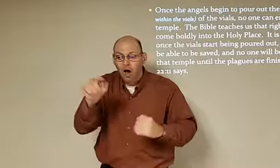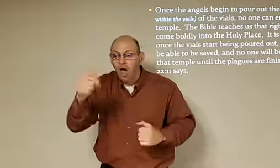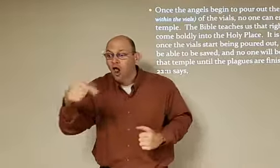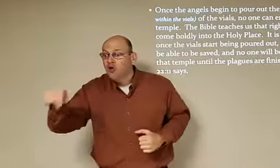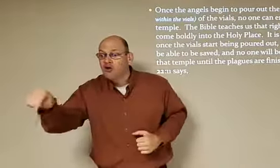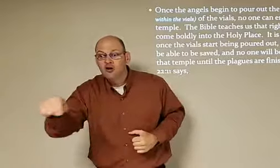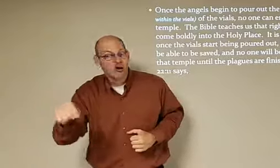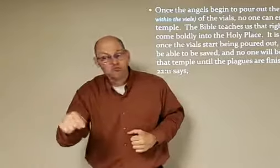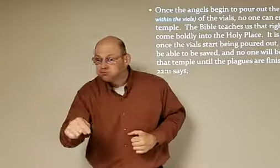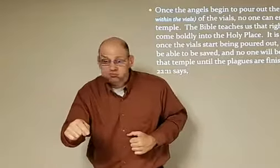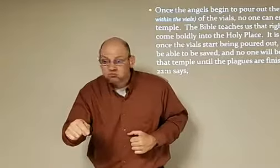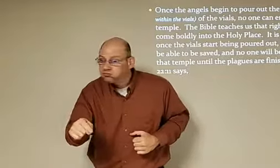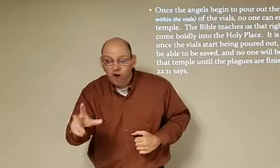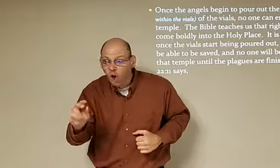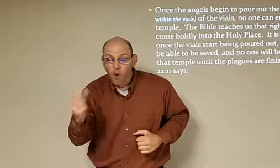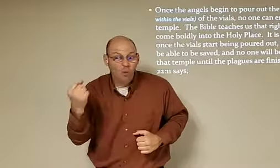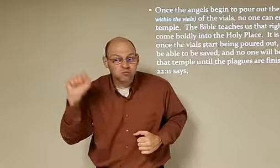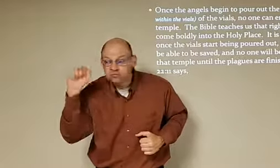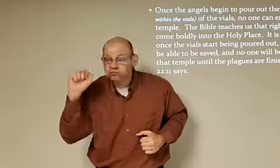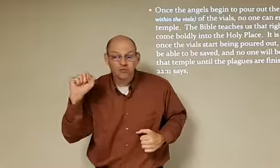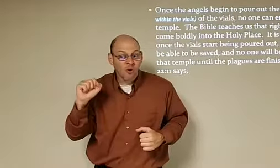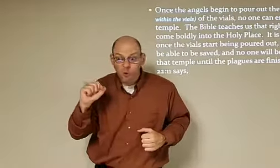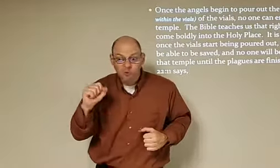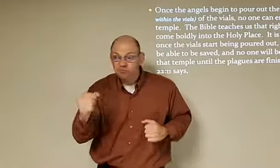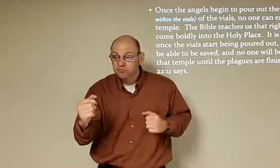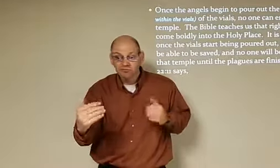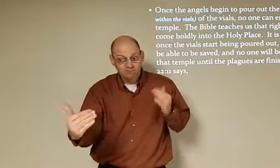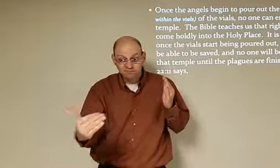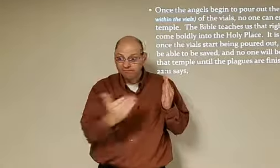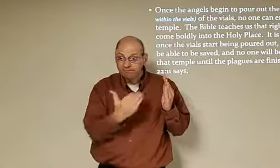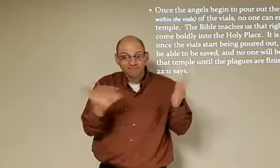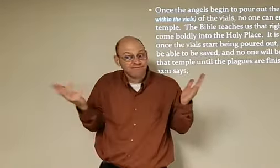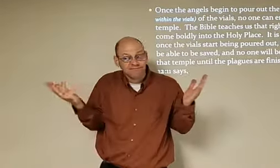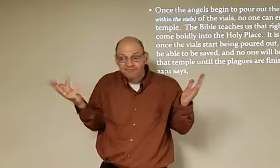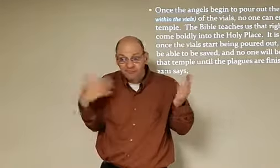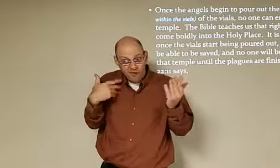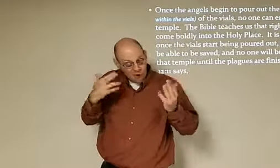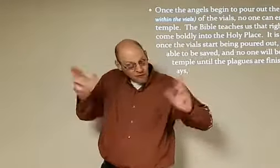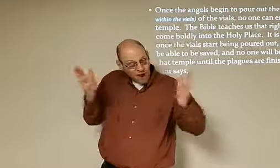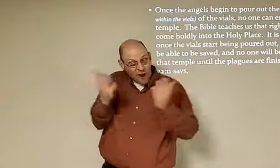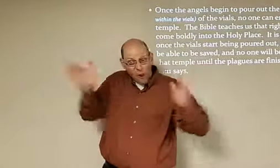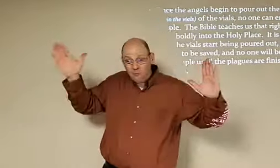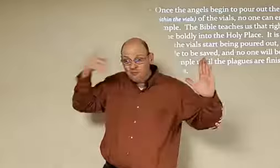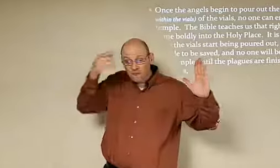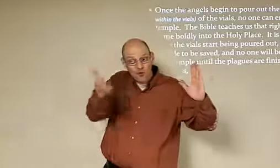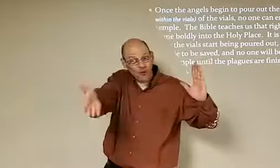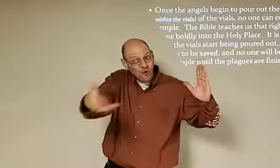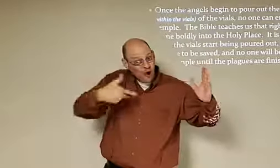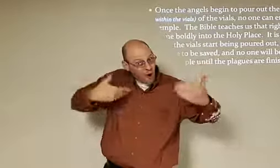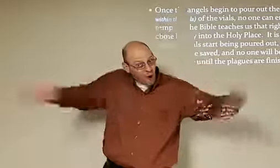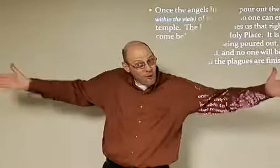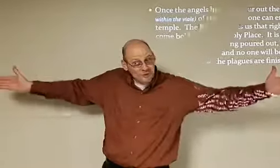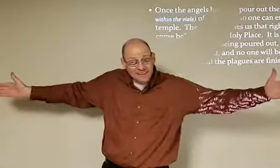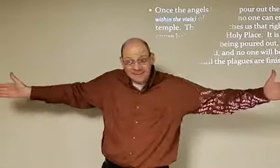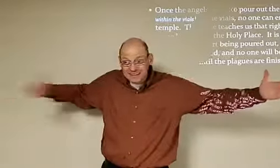Lord. But then there's others who are like, no, it's not for me. And they reject him. Okay, well, the door is open for you. It's ready.